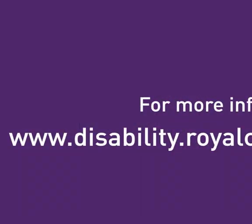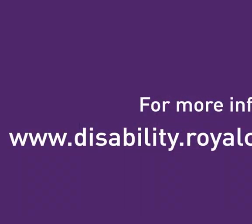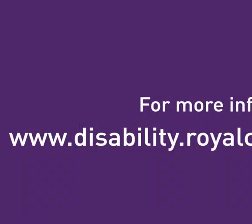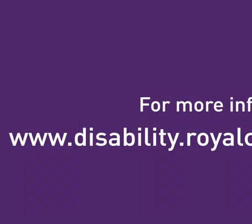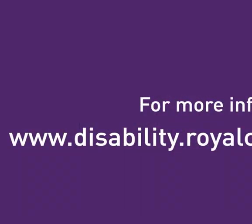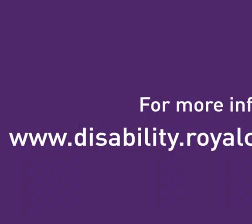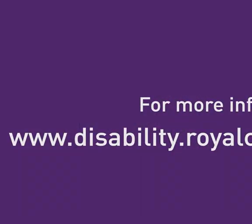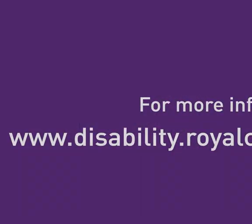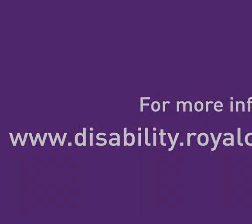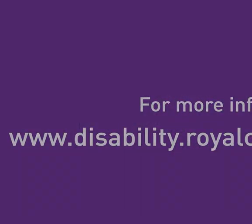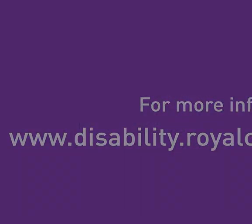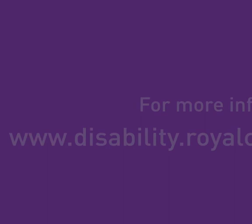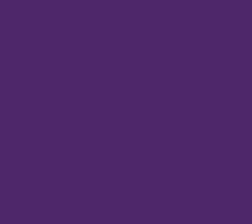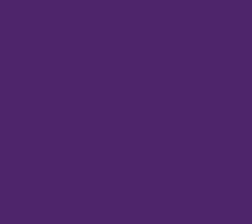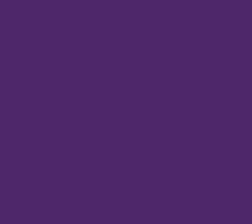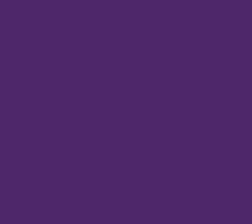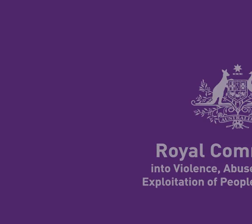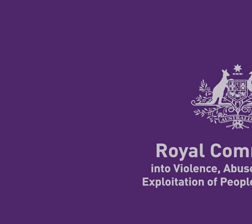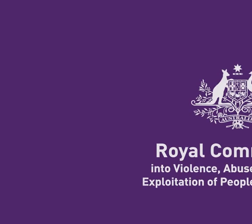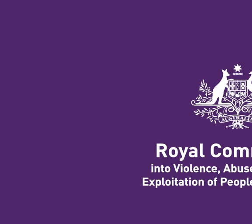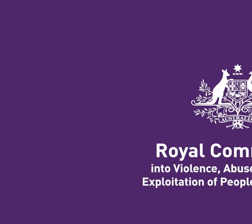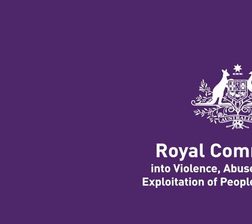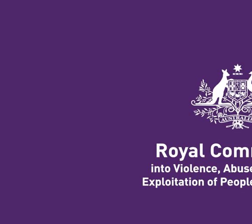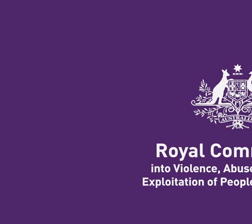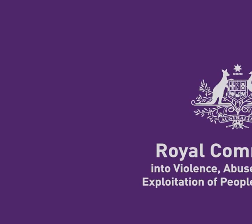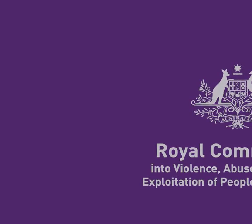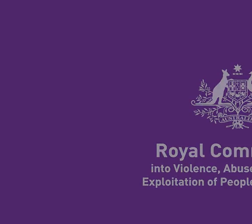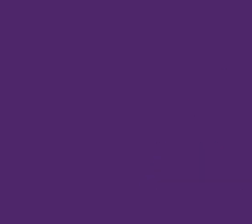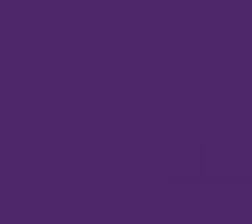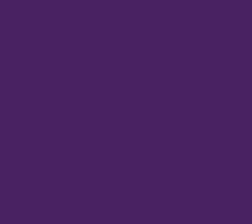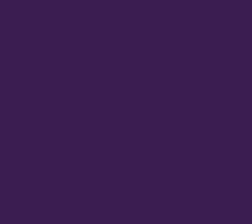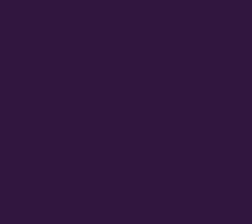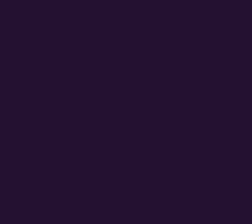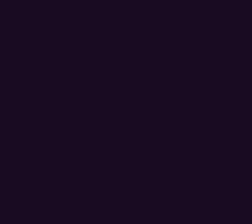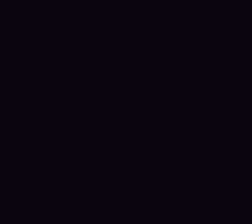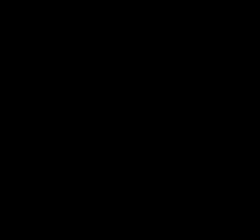much. You